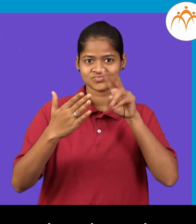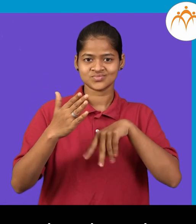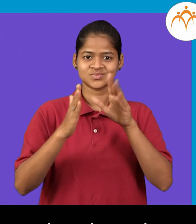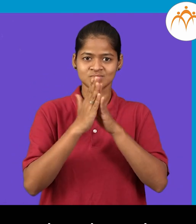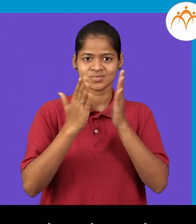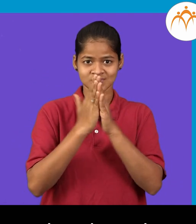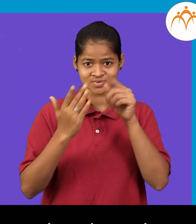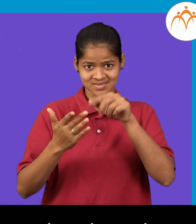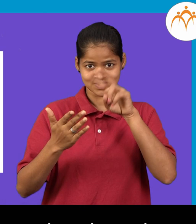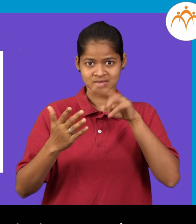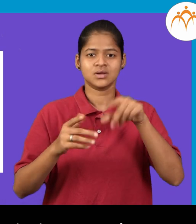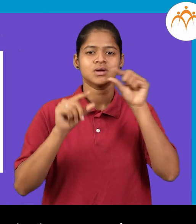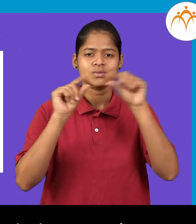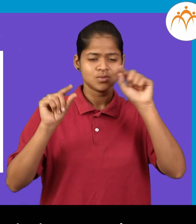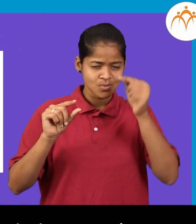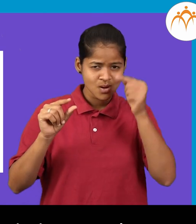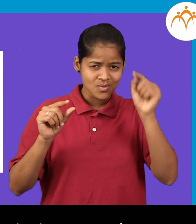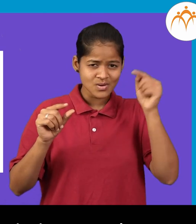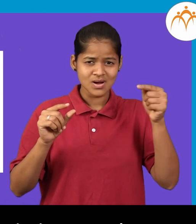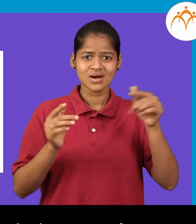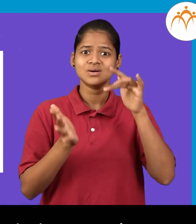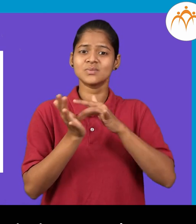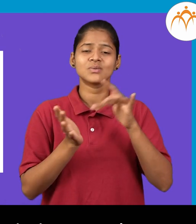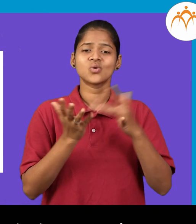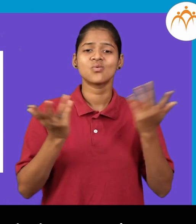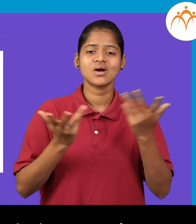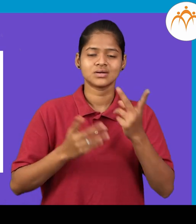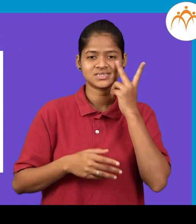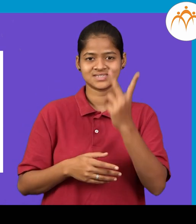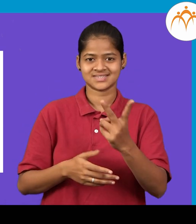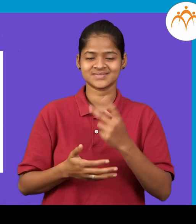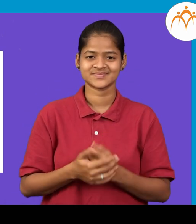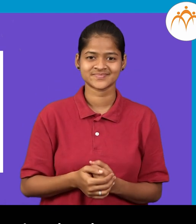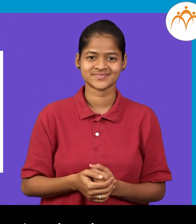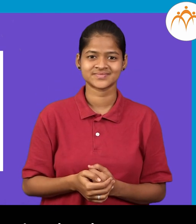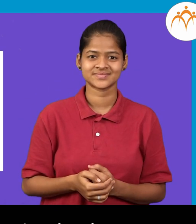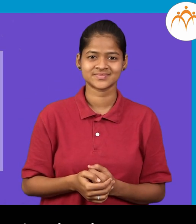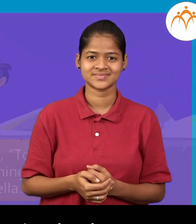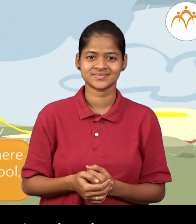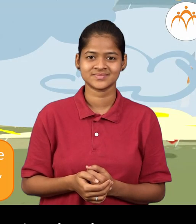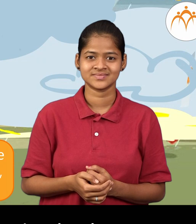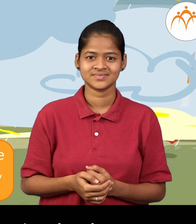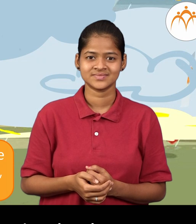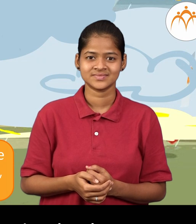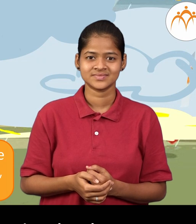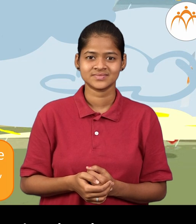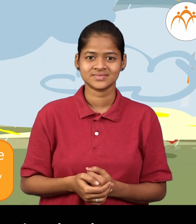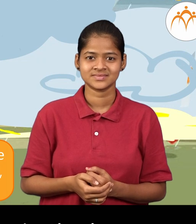and see where the comma is inserted. Now, look at the pictures in the box